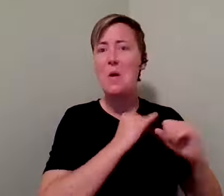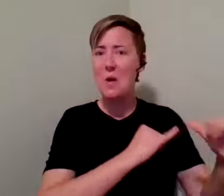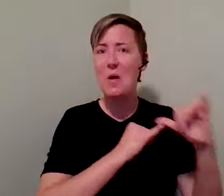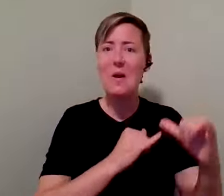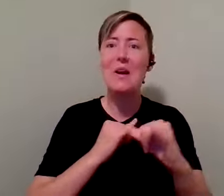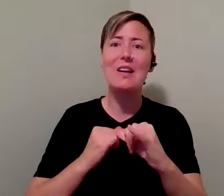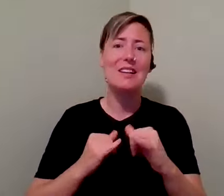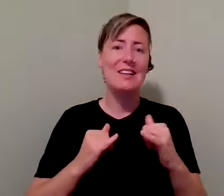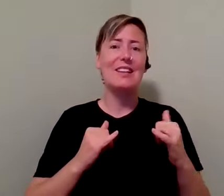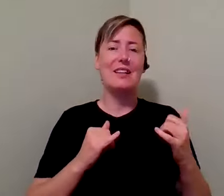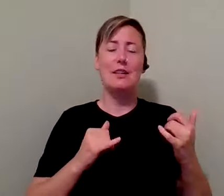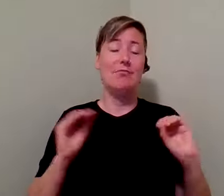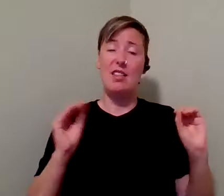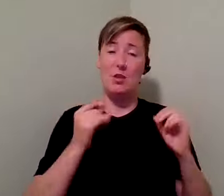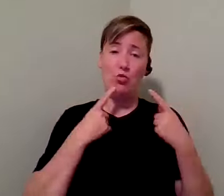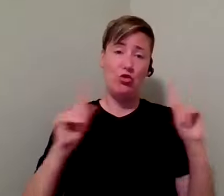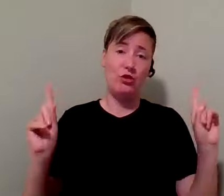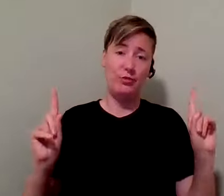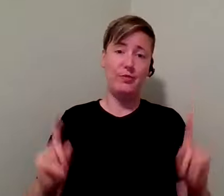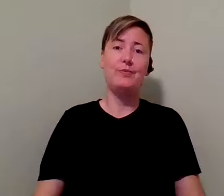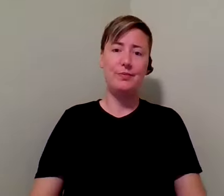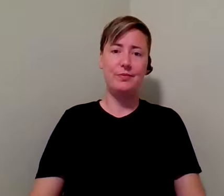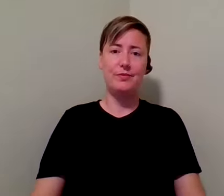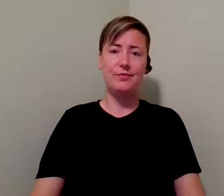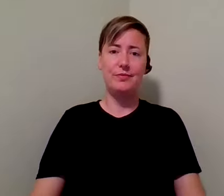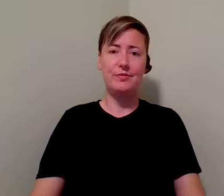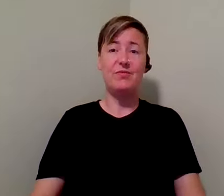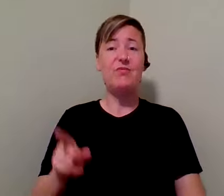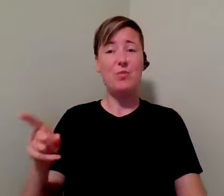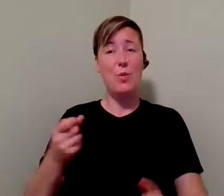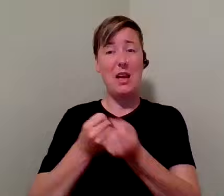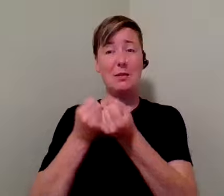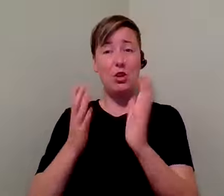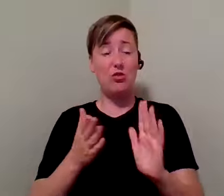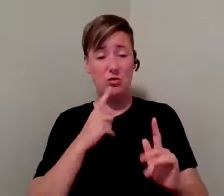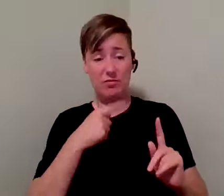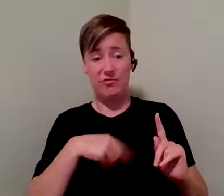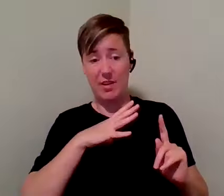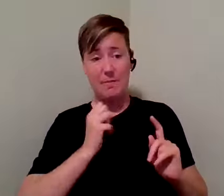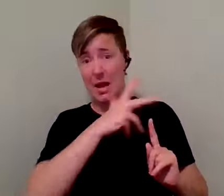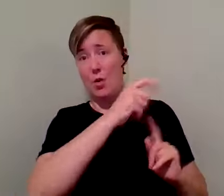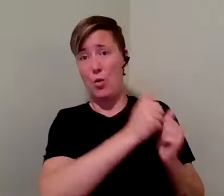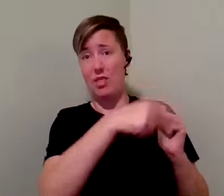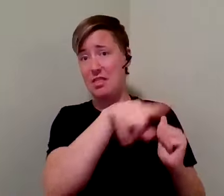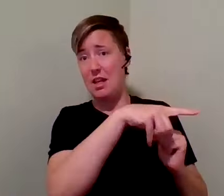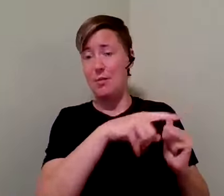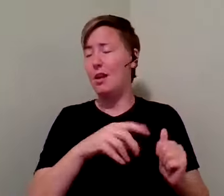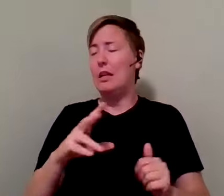of it really worked. And he said, "You can find one of those guys." And I said, "No, I'm willing to do anything." So he asked me a